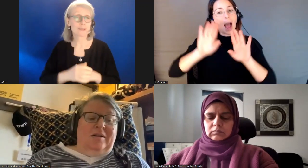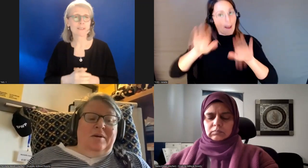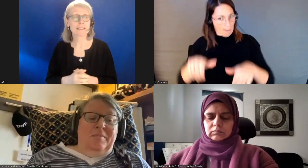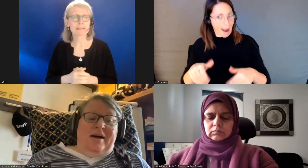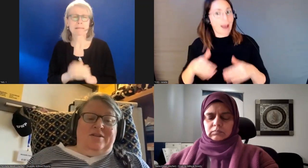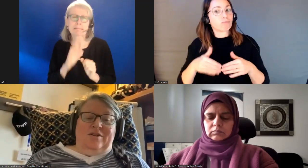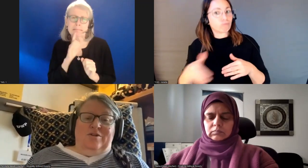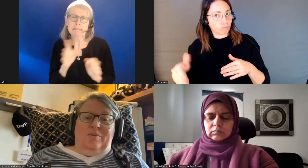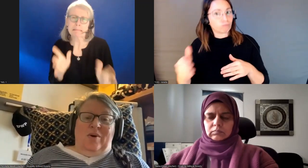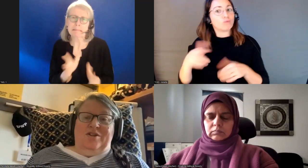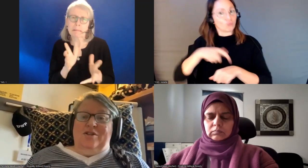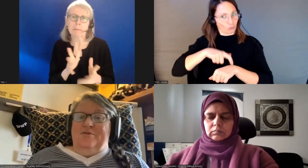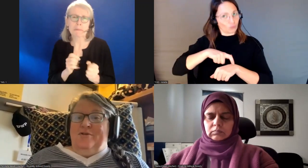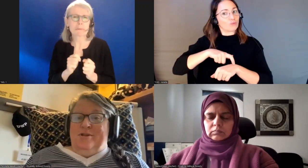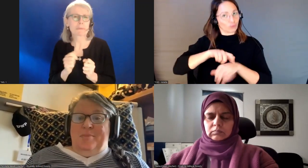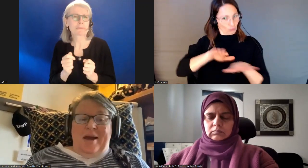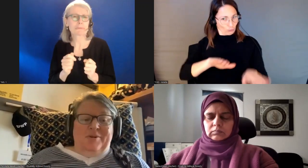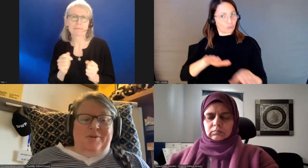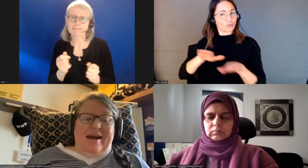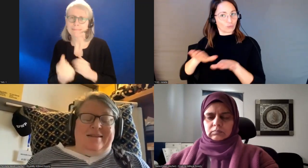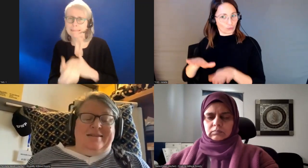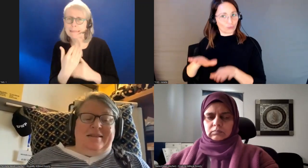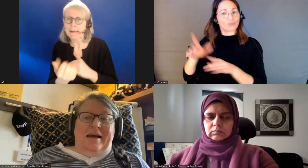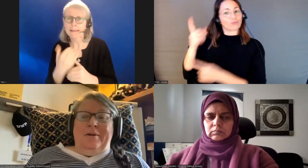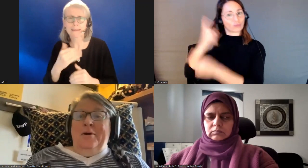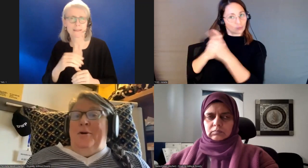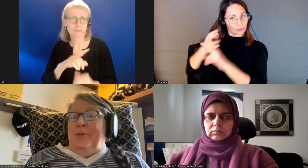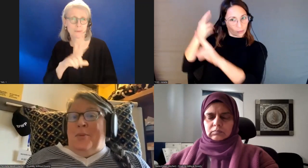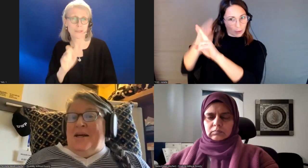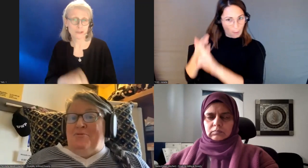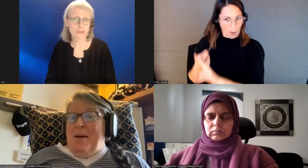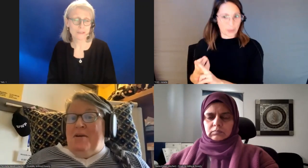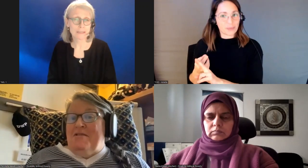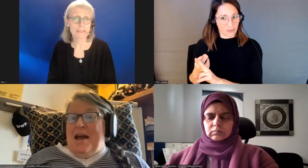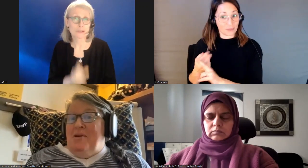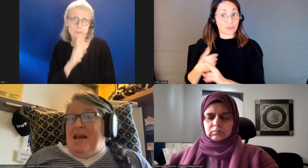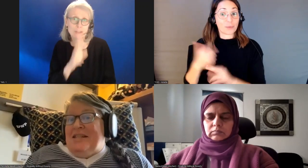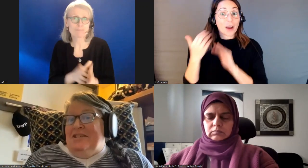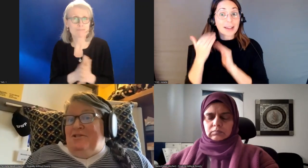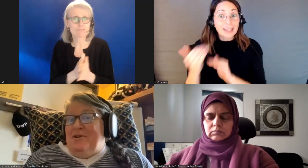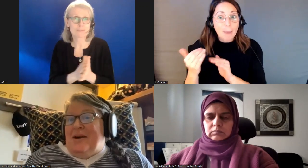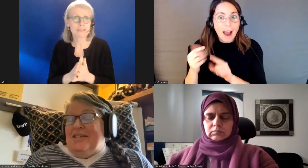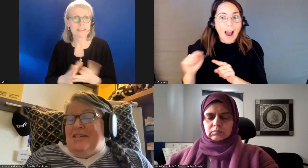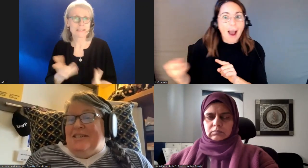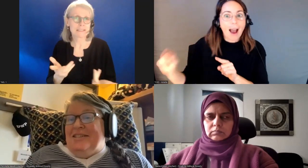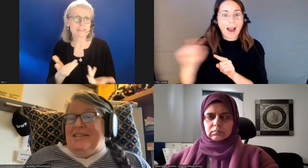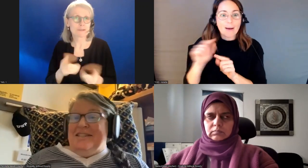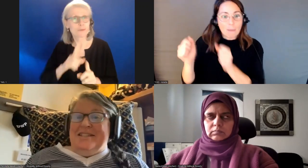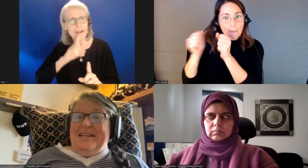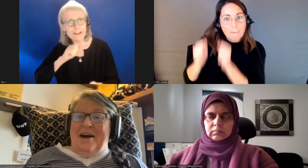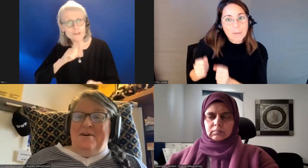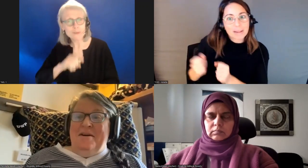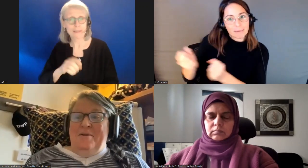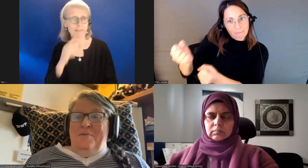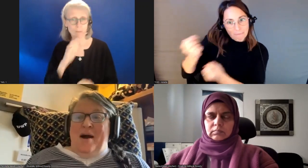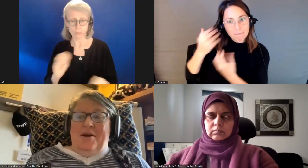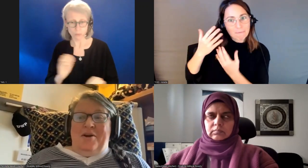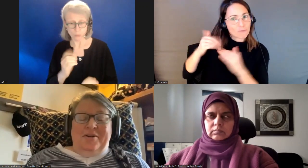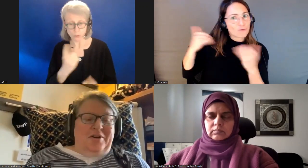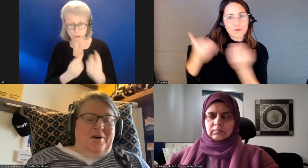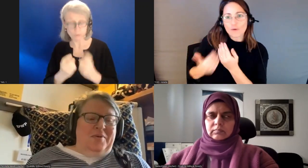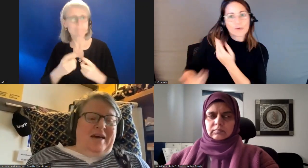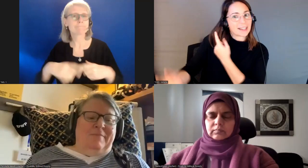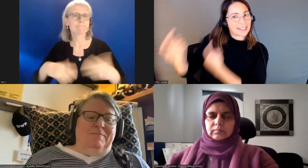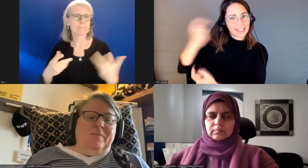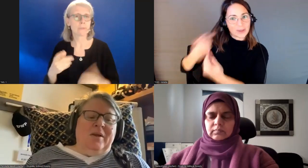you will pass on some questions for us to be able to answer them. Otherwise, Rabia and I will ask each other questions to see where we're